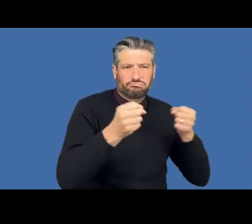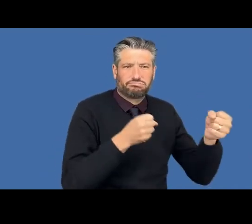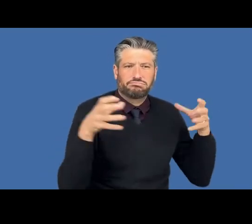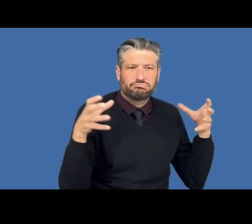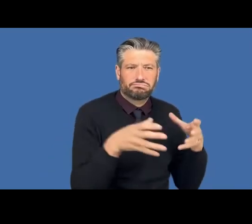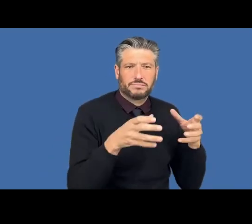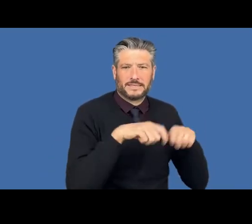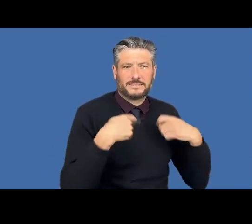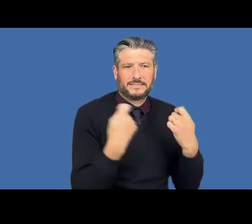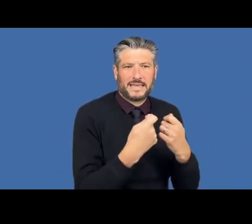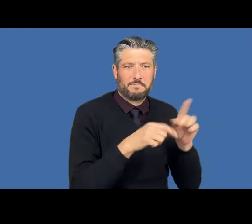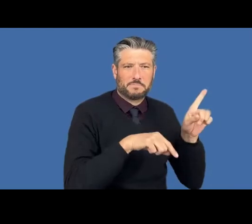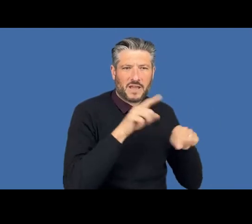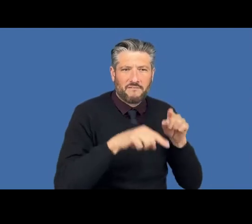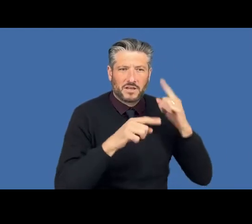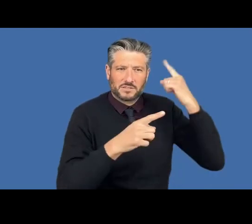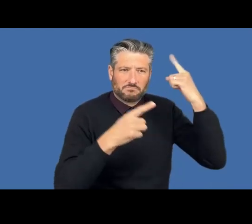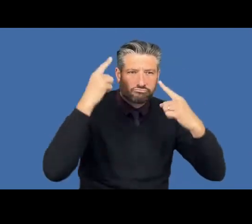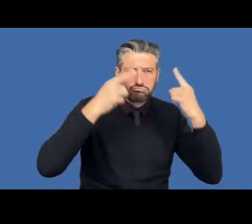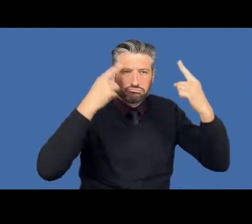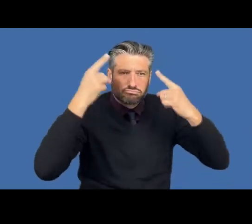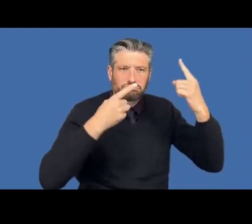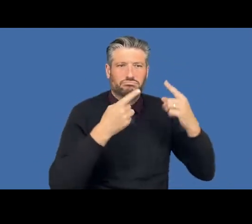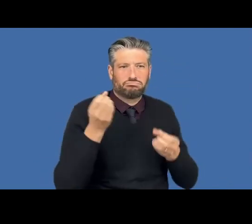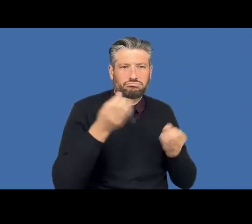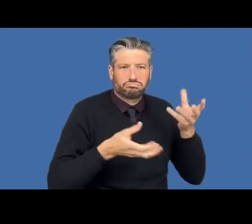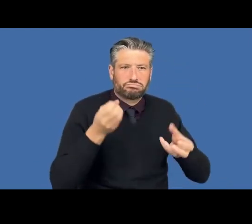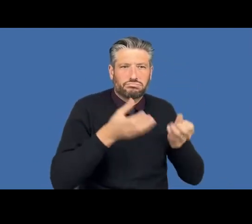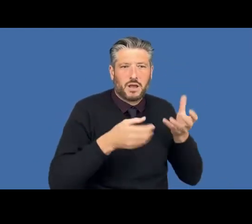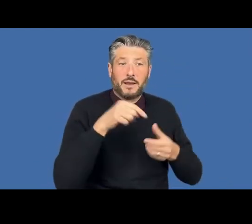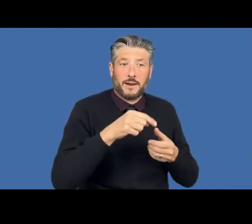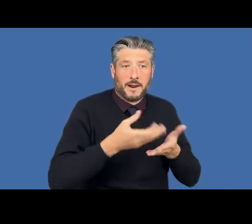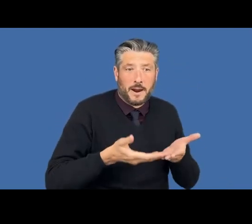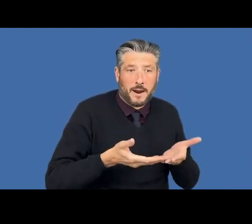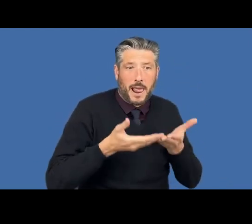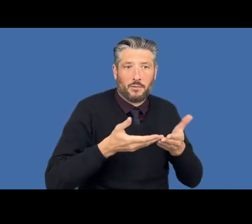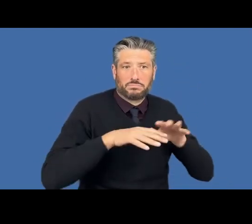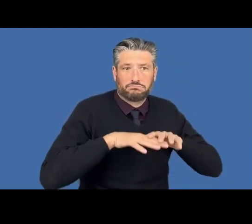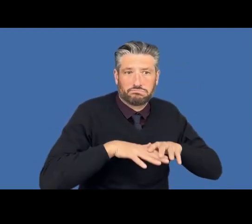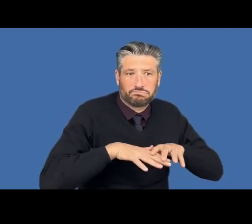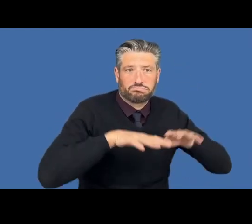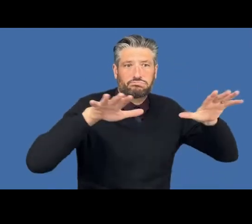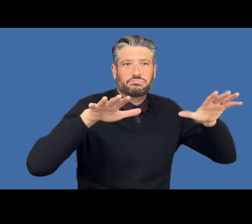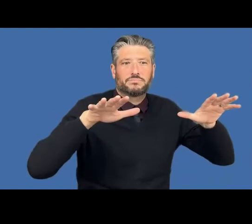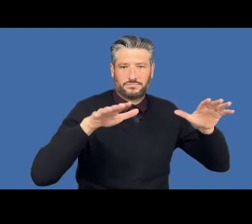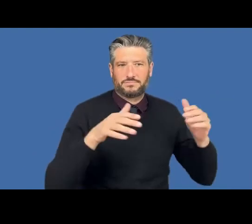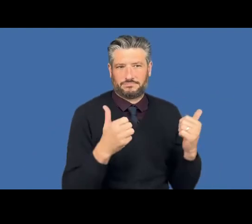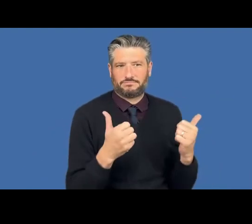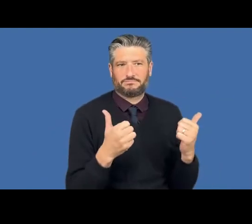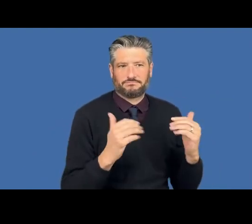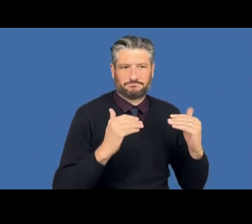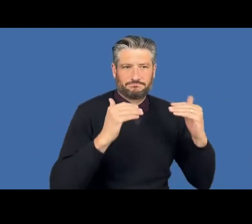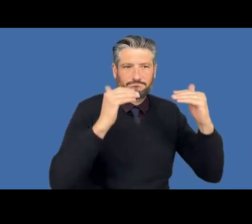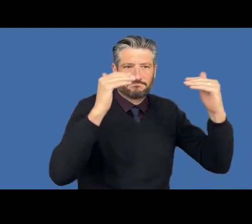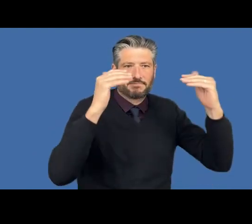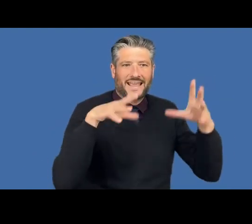future by engaging people with disabilities. On top of that, I think that how do you do that? I mean, that